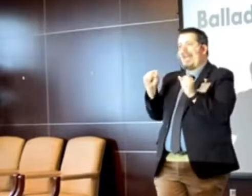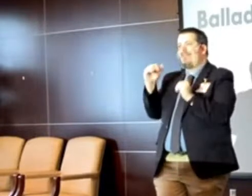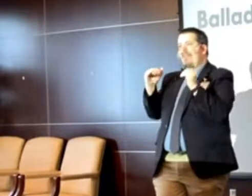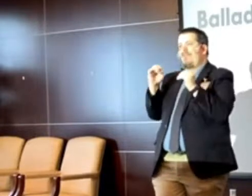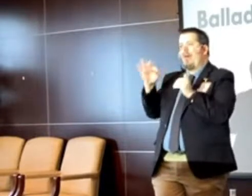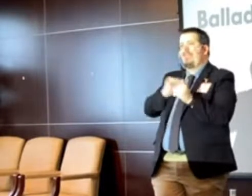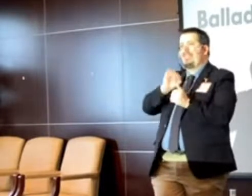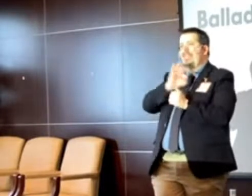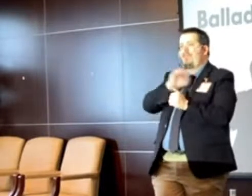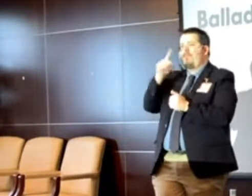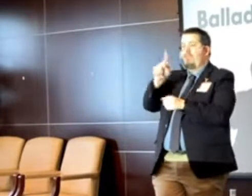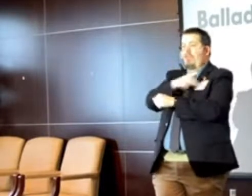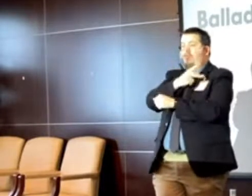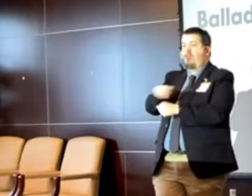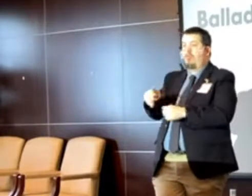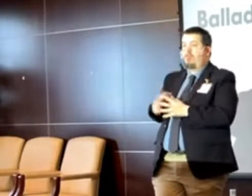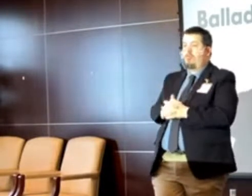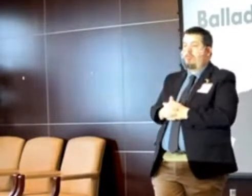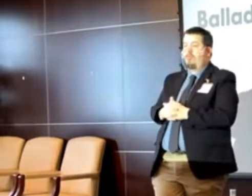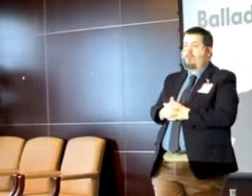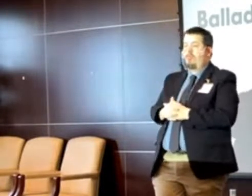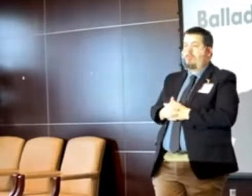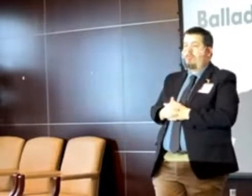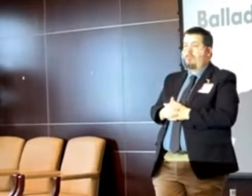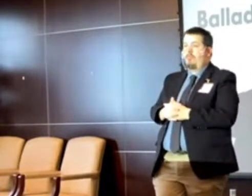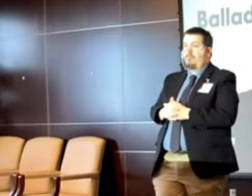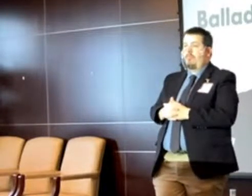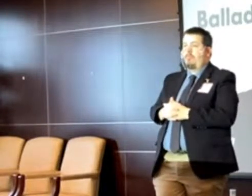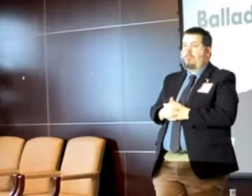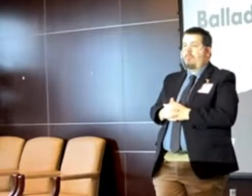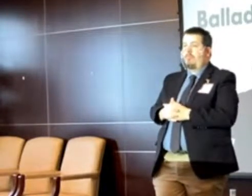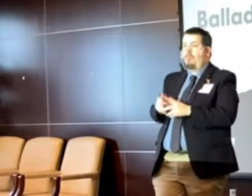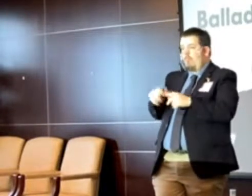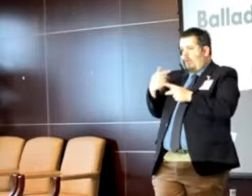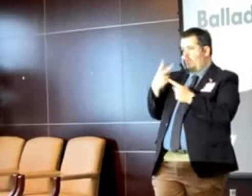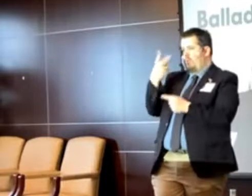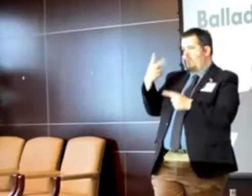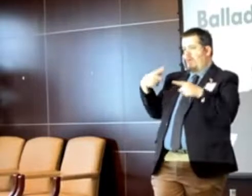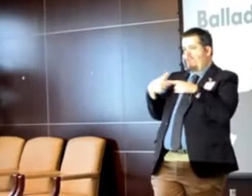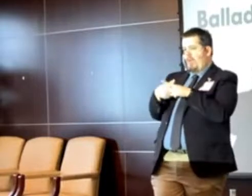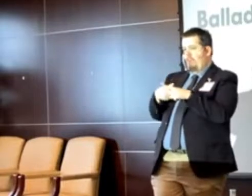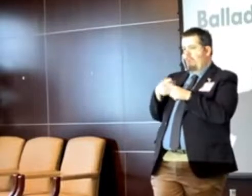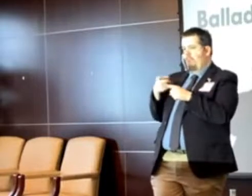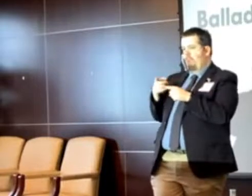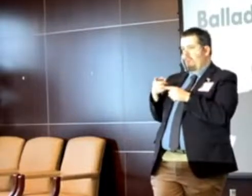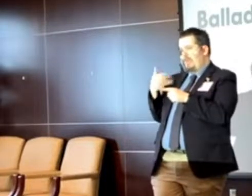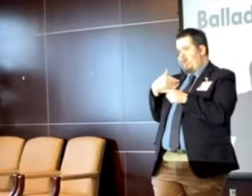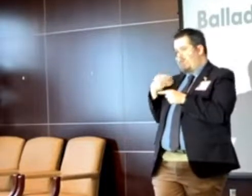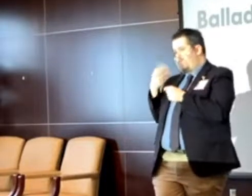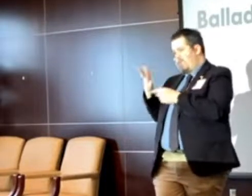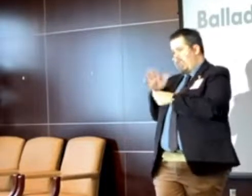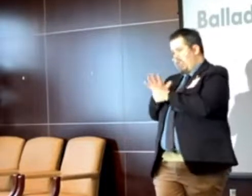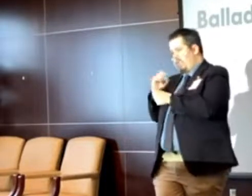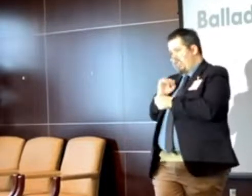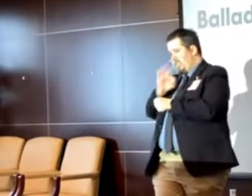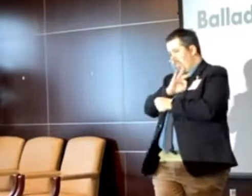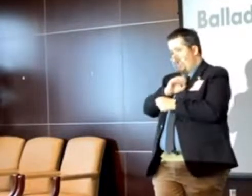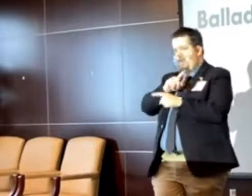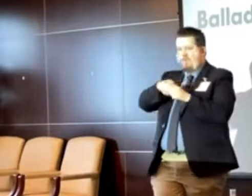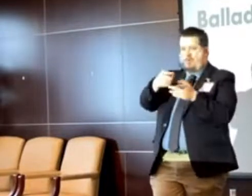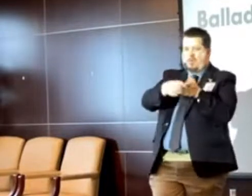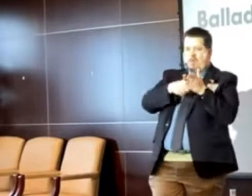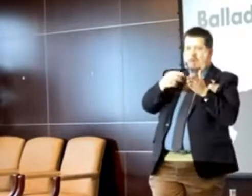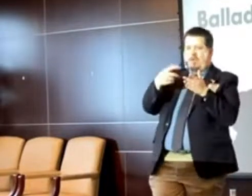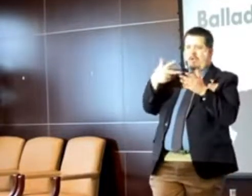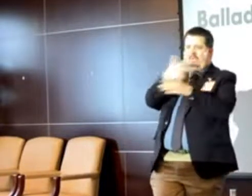staffing for their patients. And now you have two conflicting provisions of conditions of participation. One that says